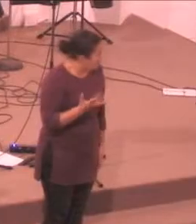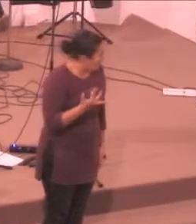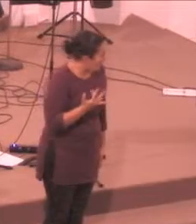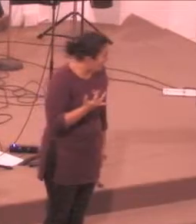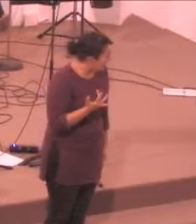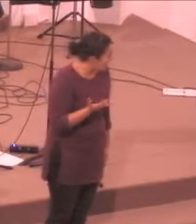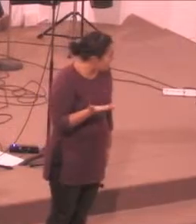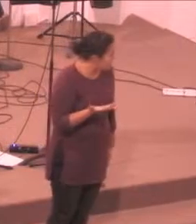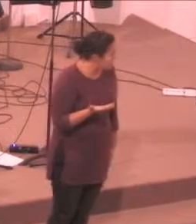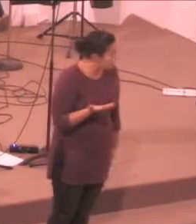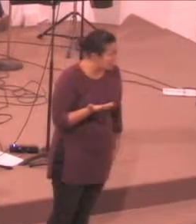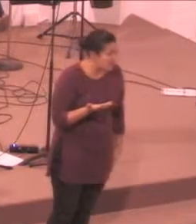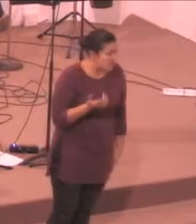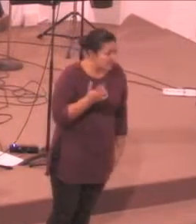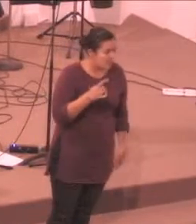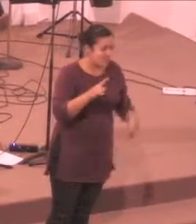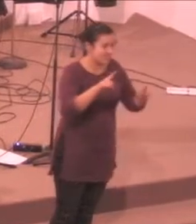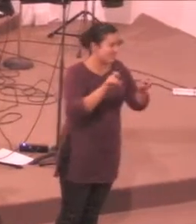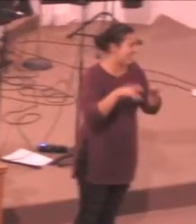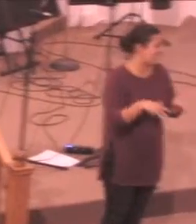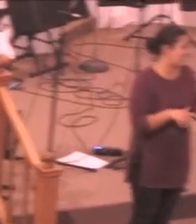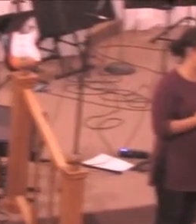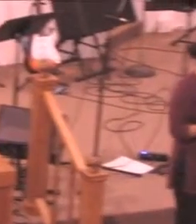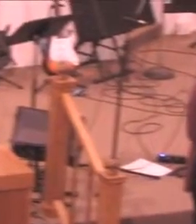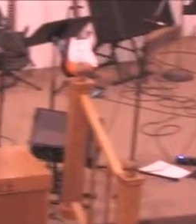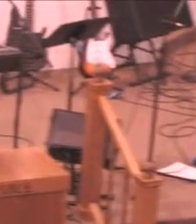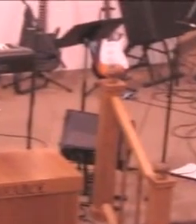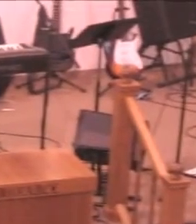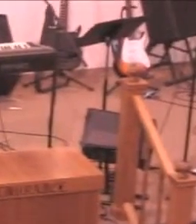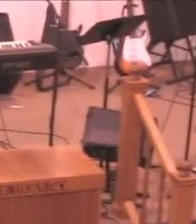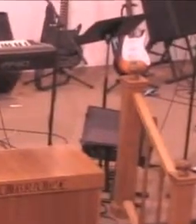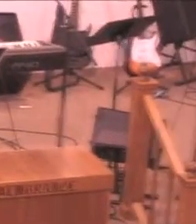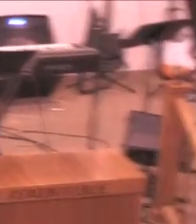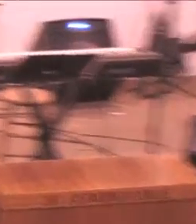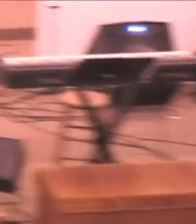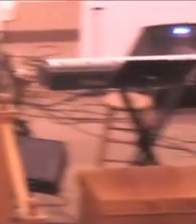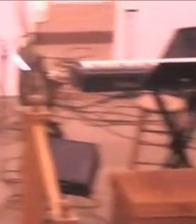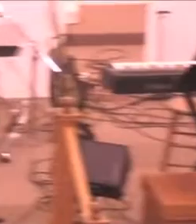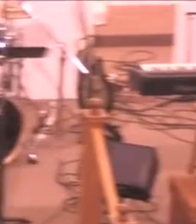a test of the emergency broadcast system.